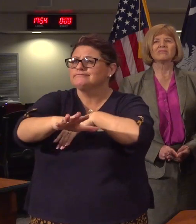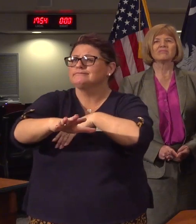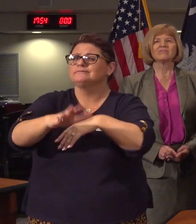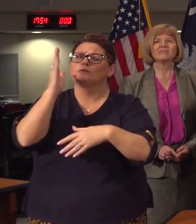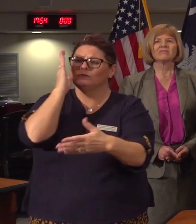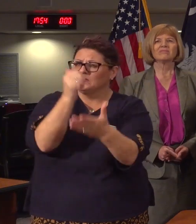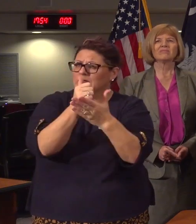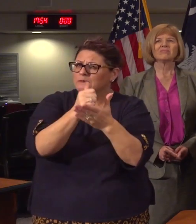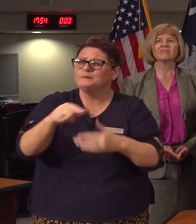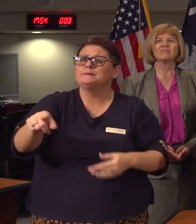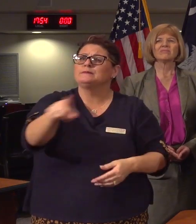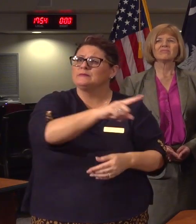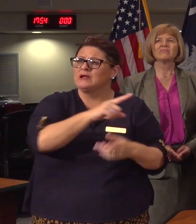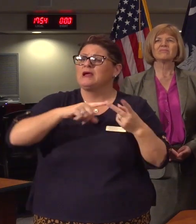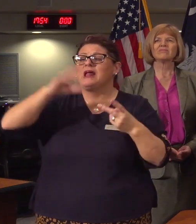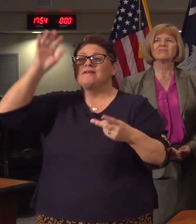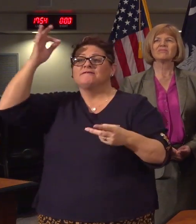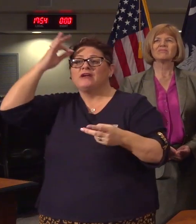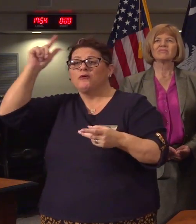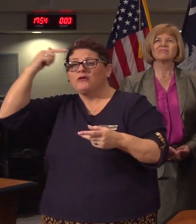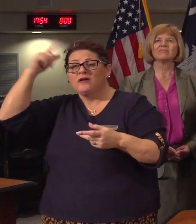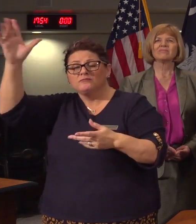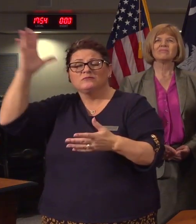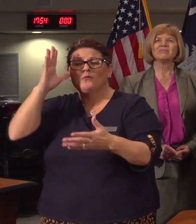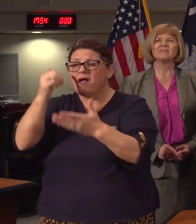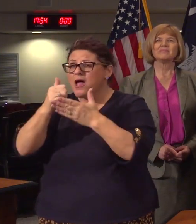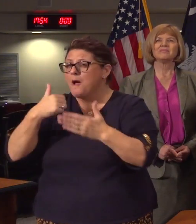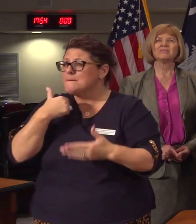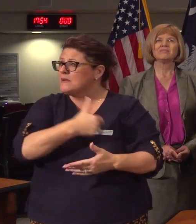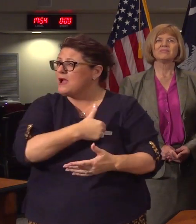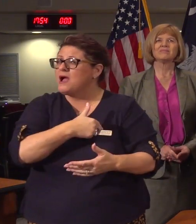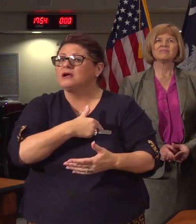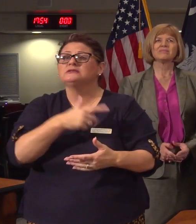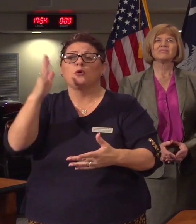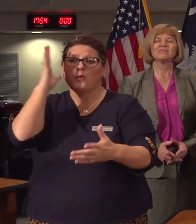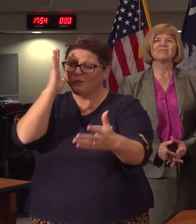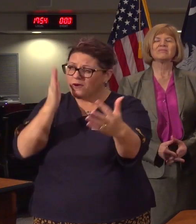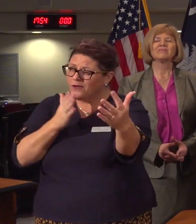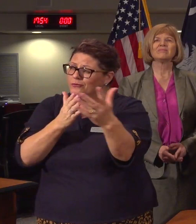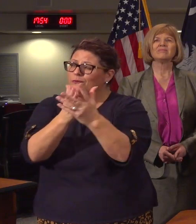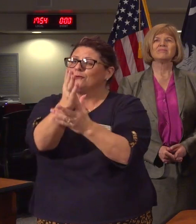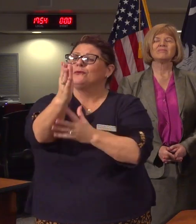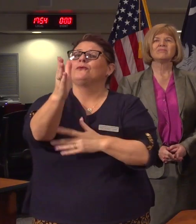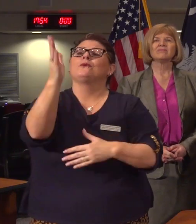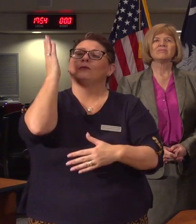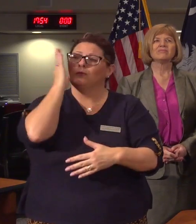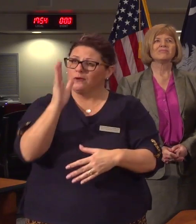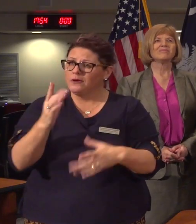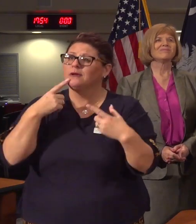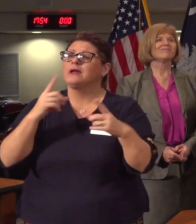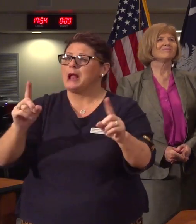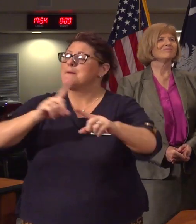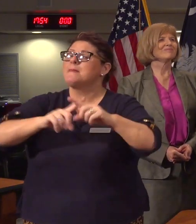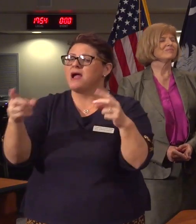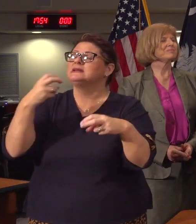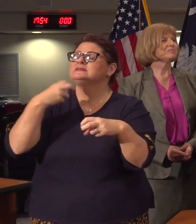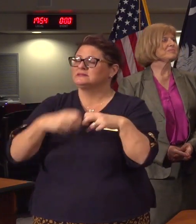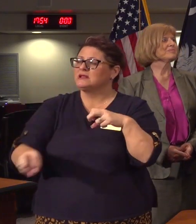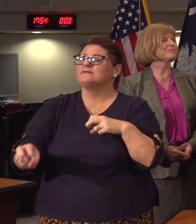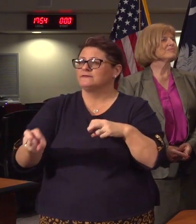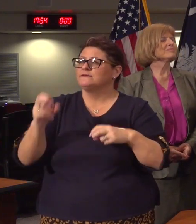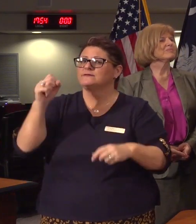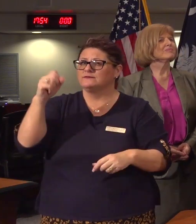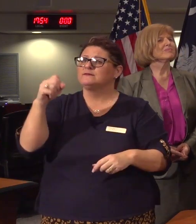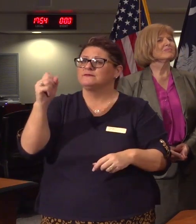the federal government, a very vigorous support, and we'll get through it. But this is certainly a tough situation. There will